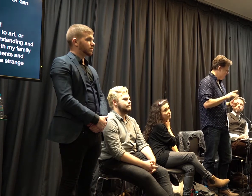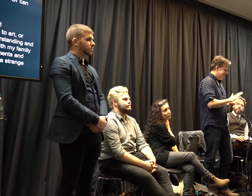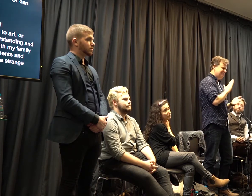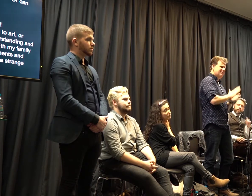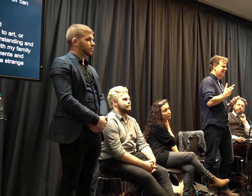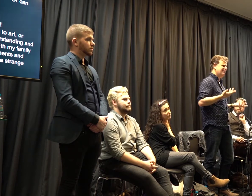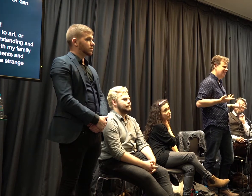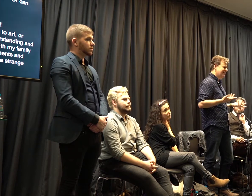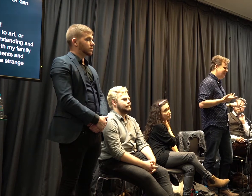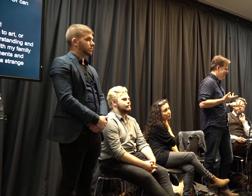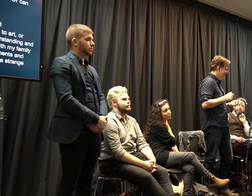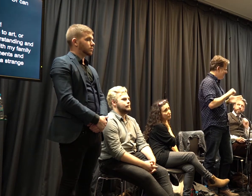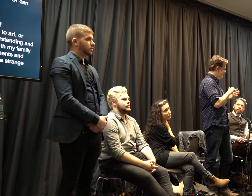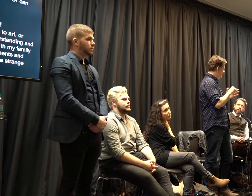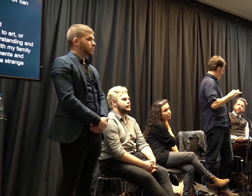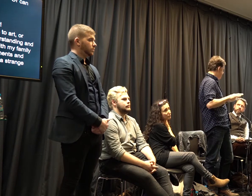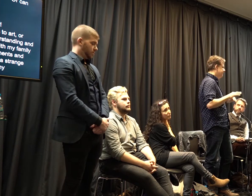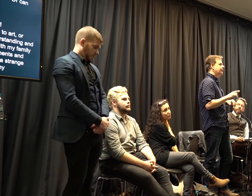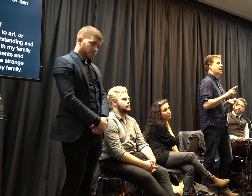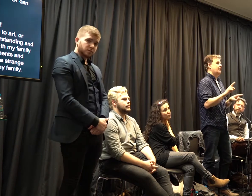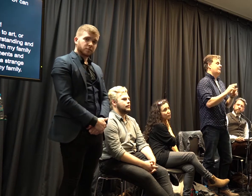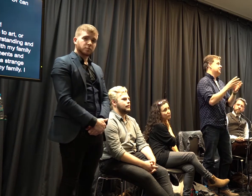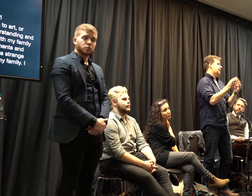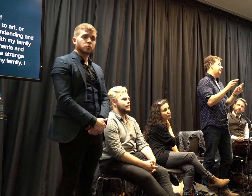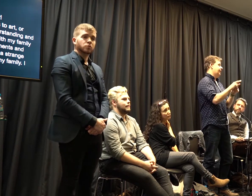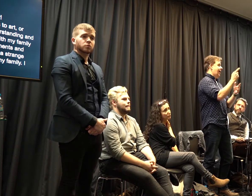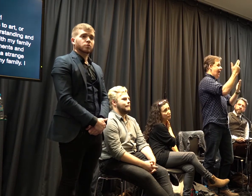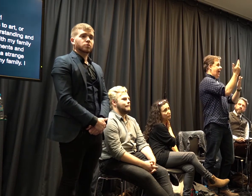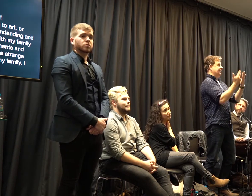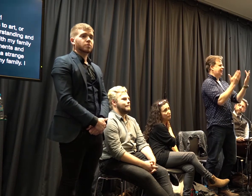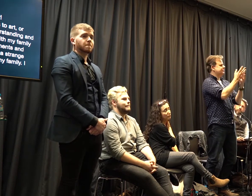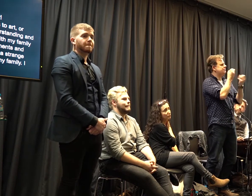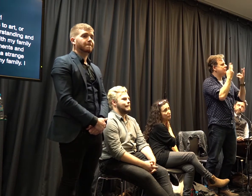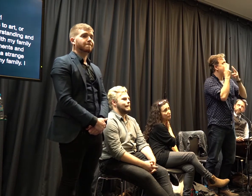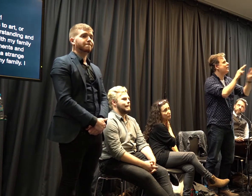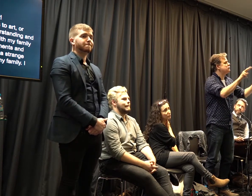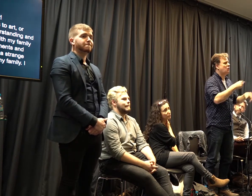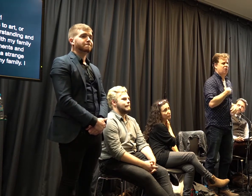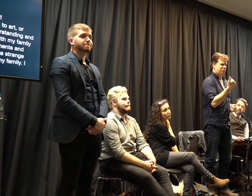family. I want to have the same experience.